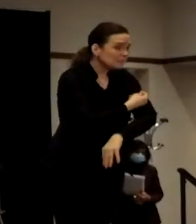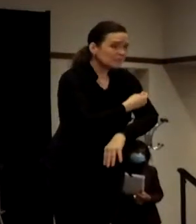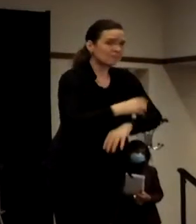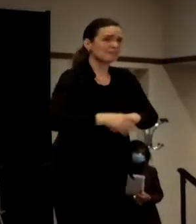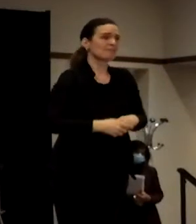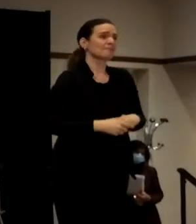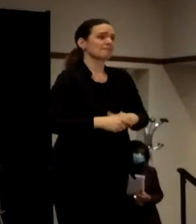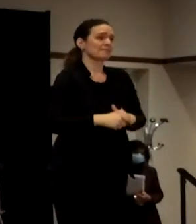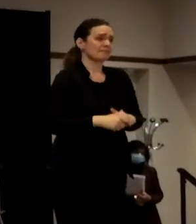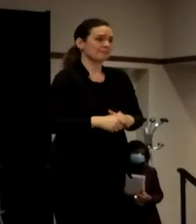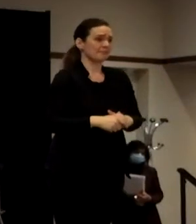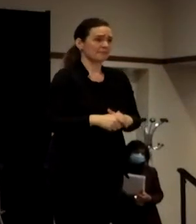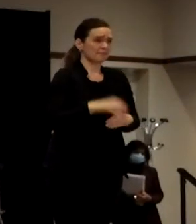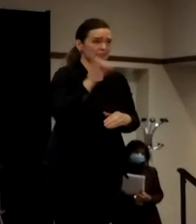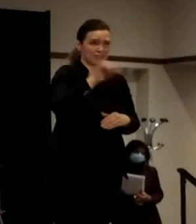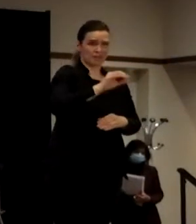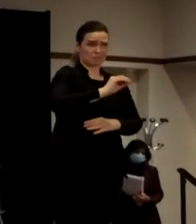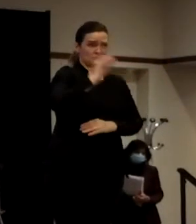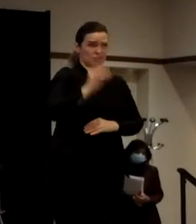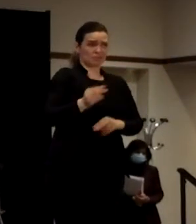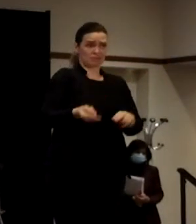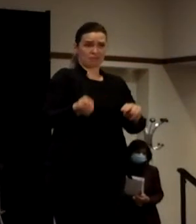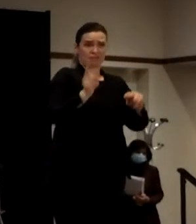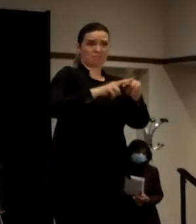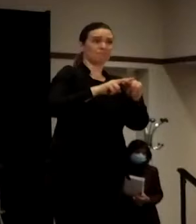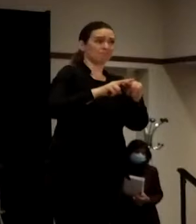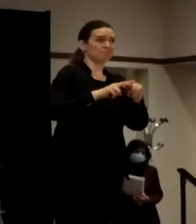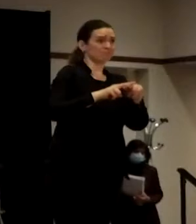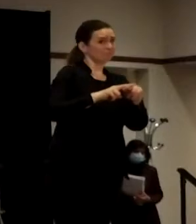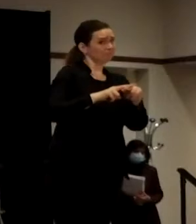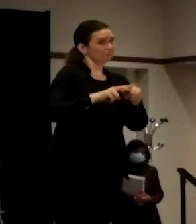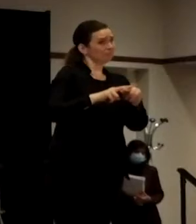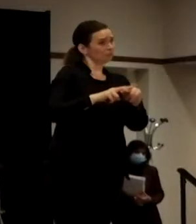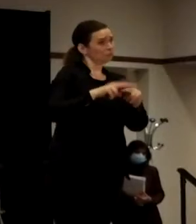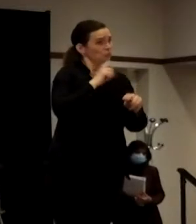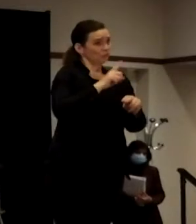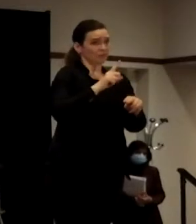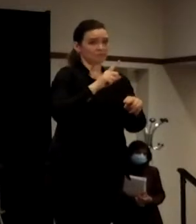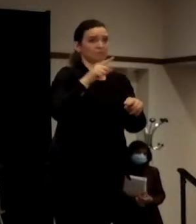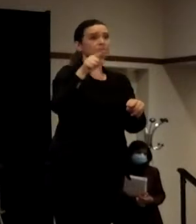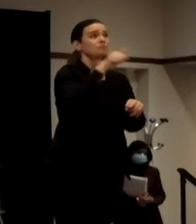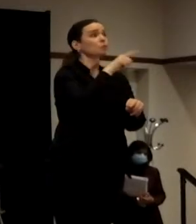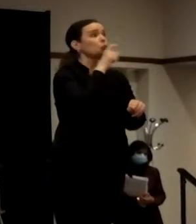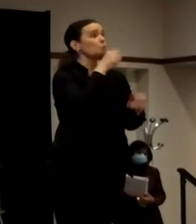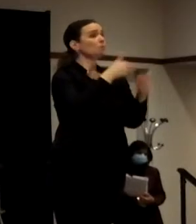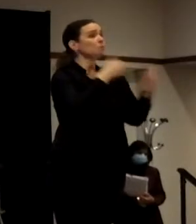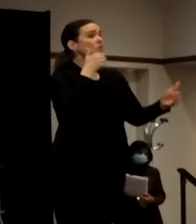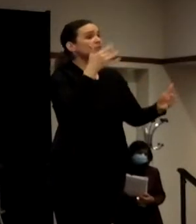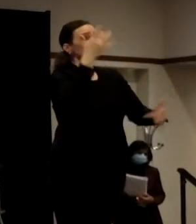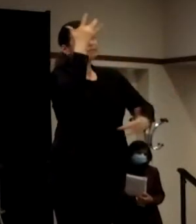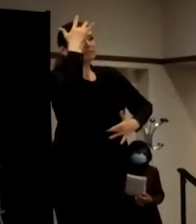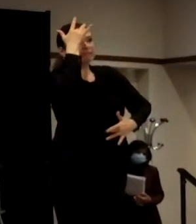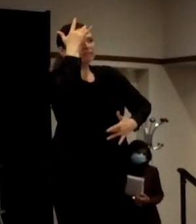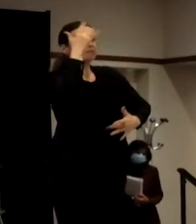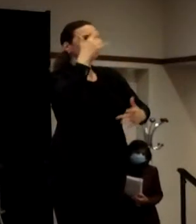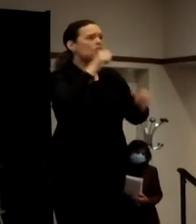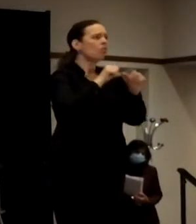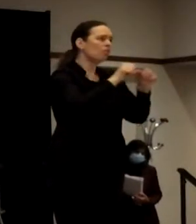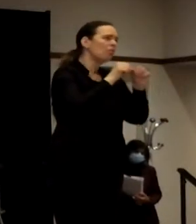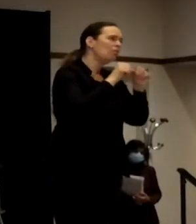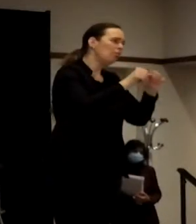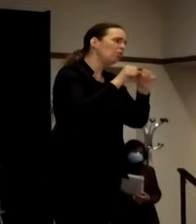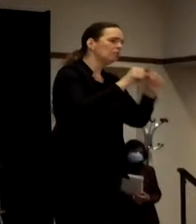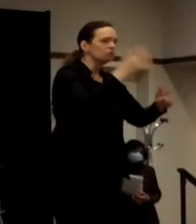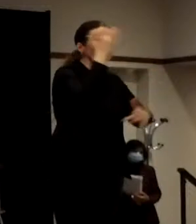but that percentage would be much, much higher. So when we take all these factors in, we were approached by school